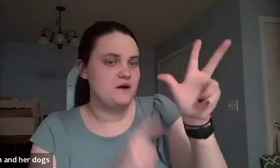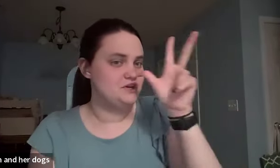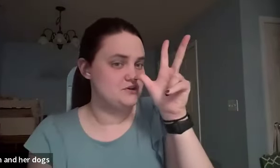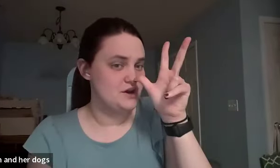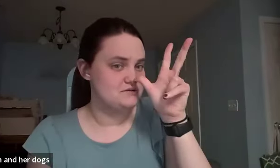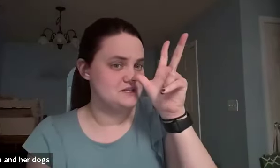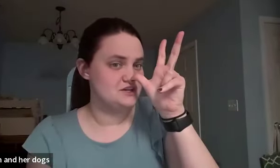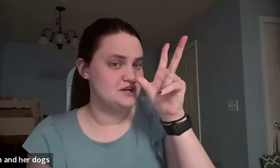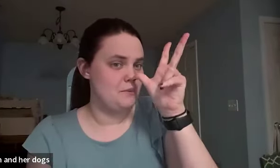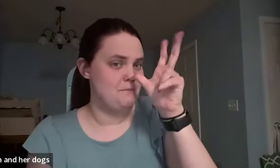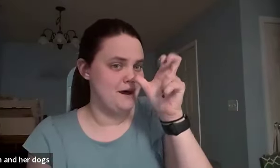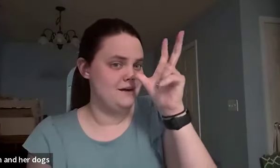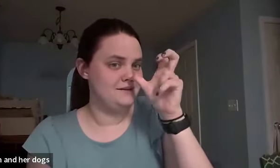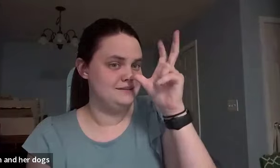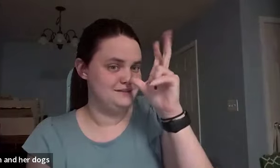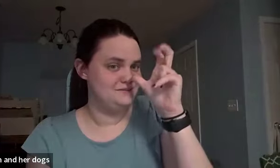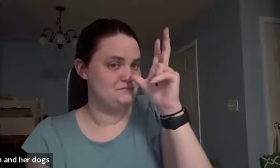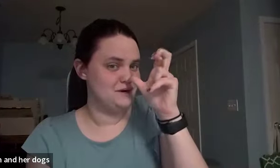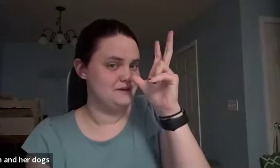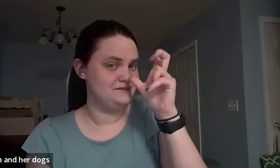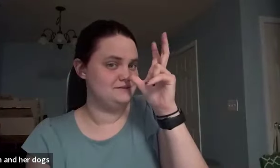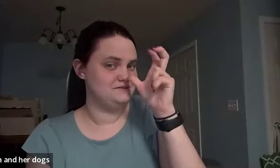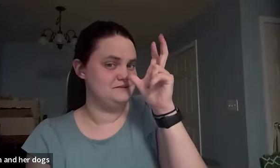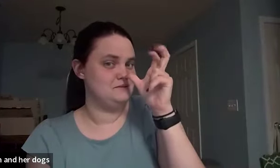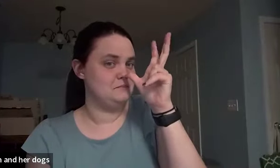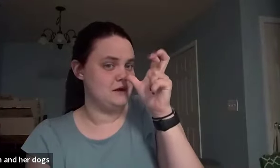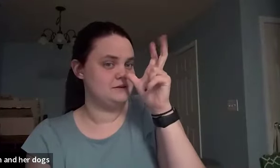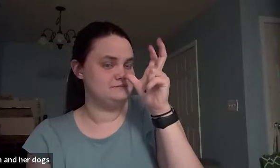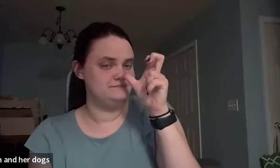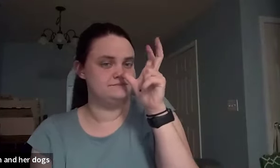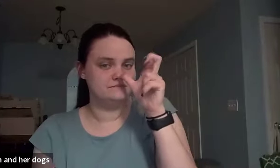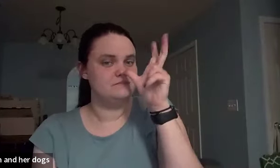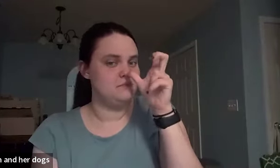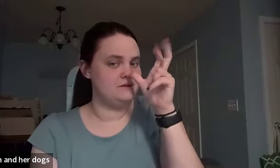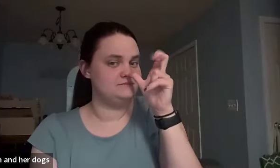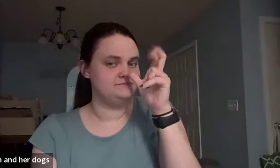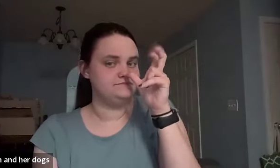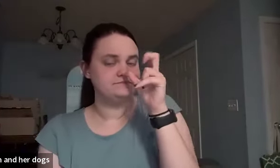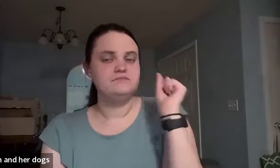thumb on your nose and you're gonna go bug, bug, bug, bug.